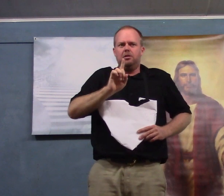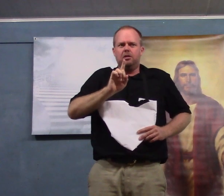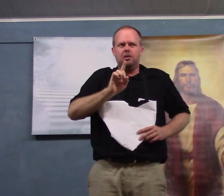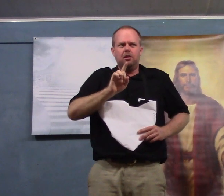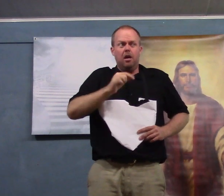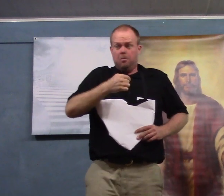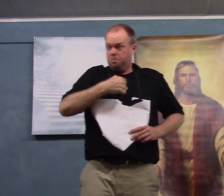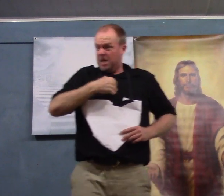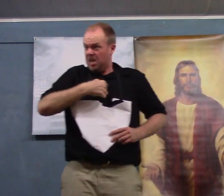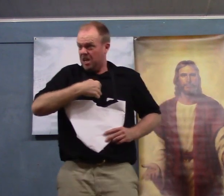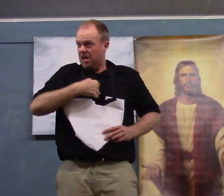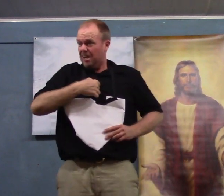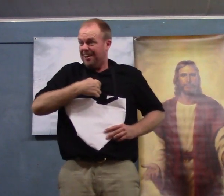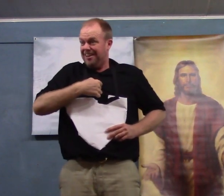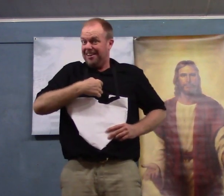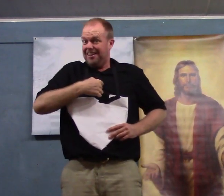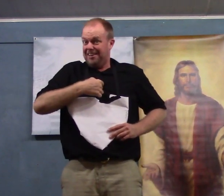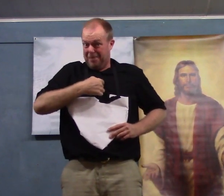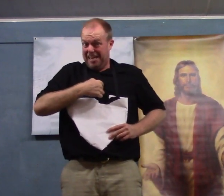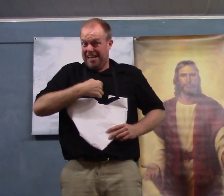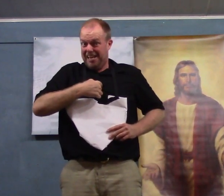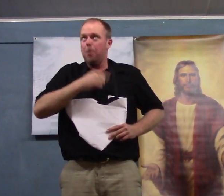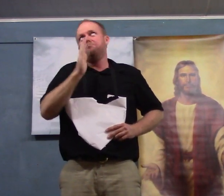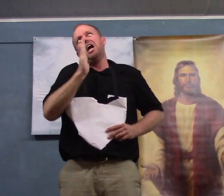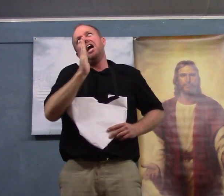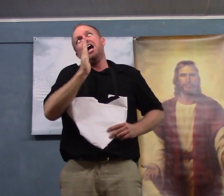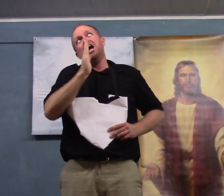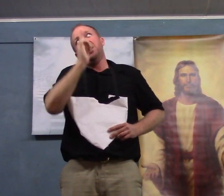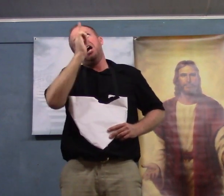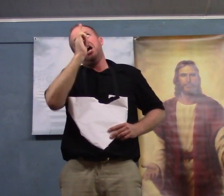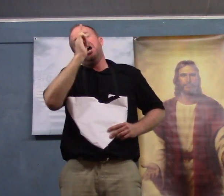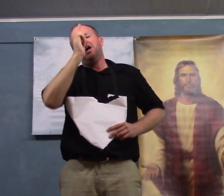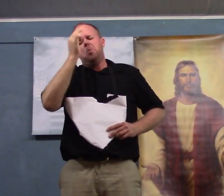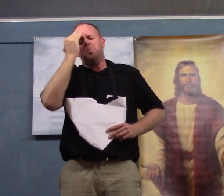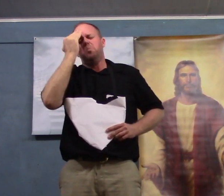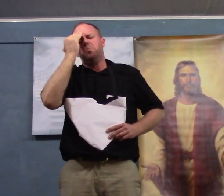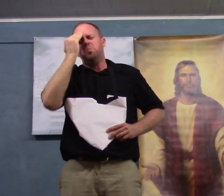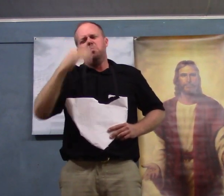I really don't like church that much, but yeah, I'm going to church. I'm praying to God.